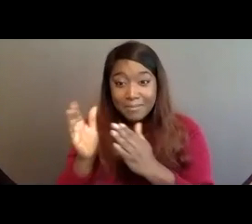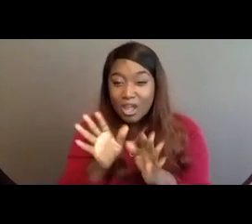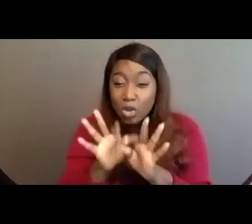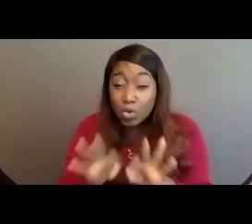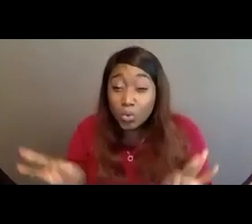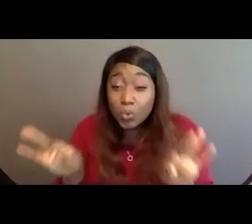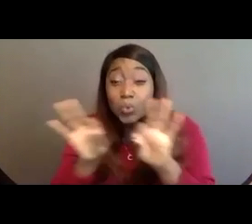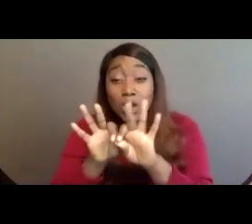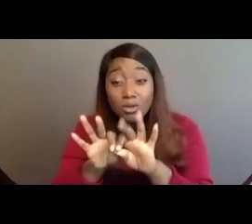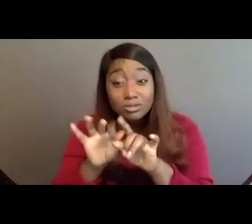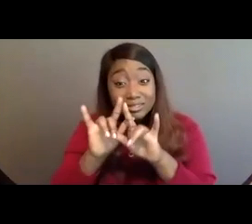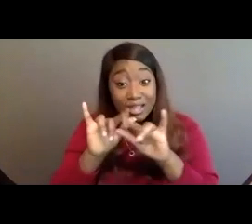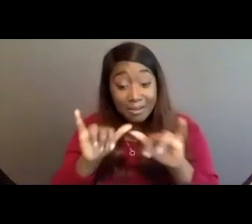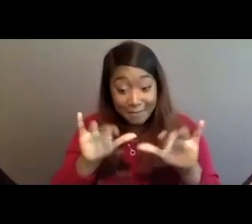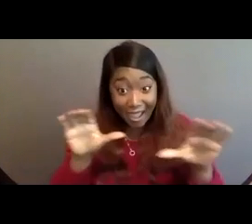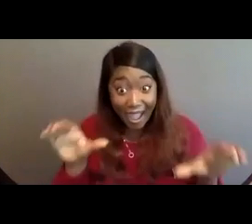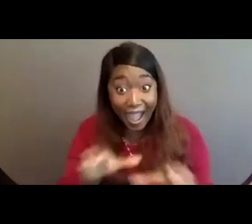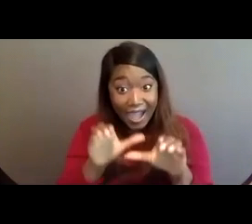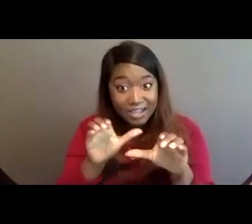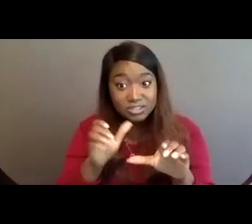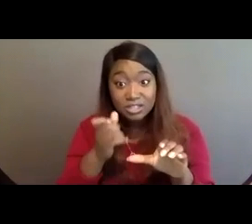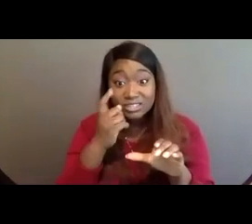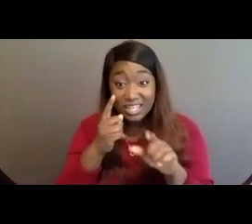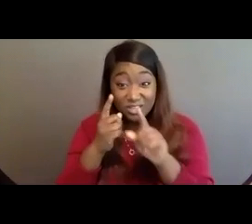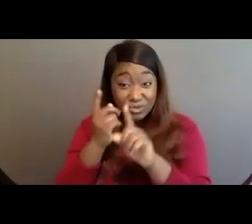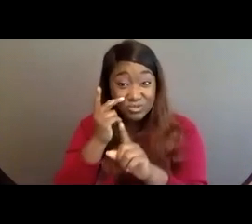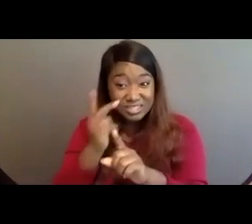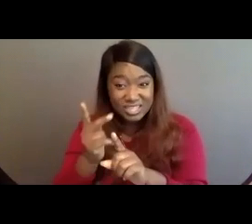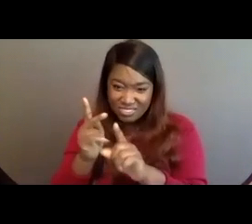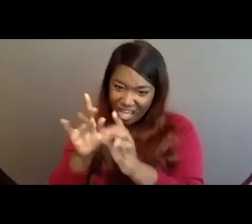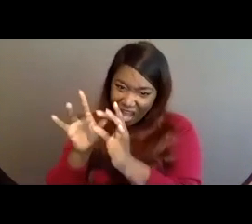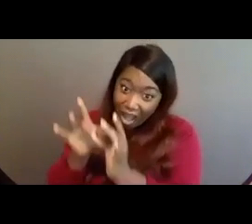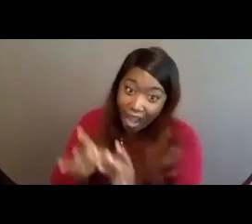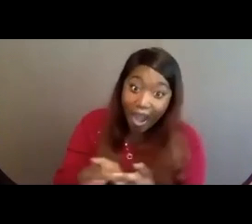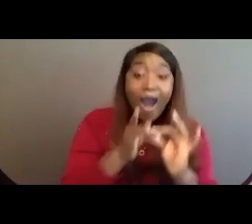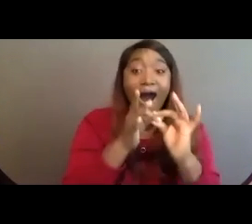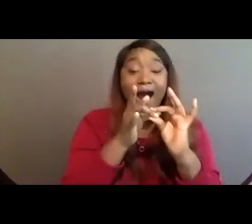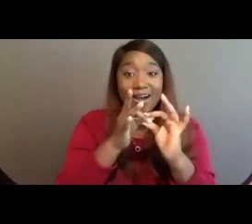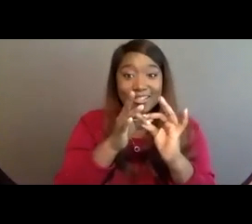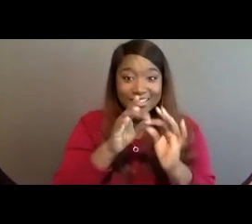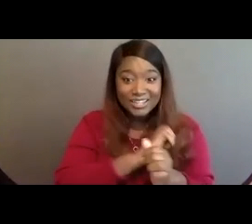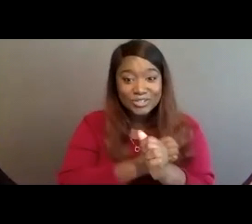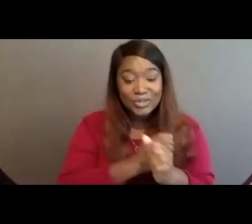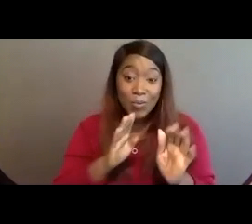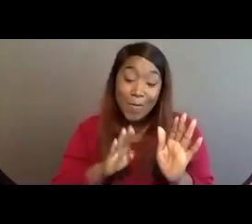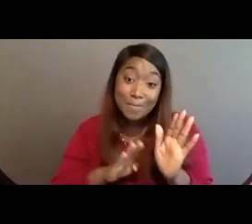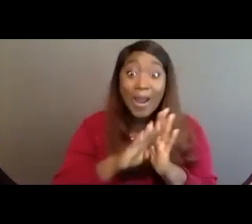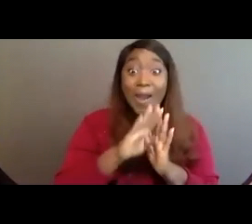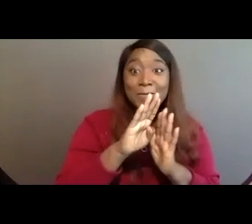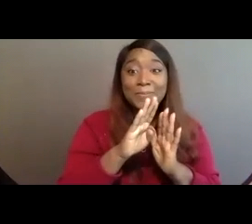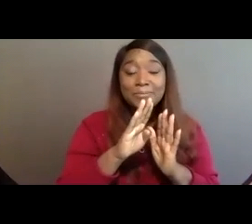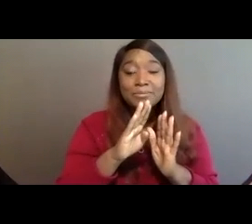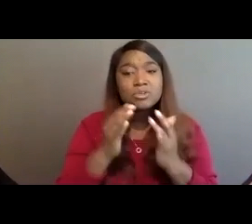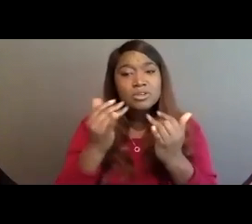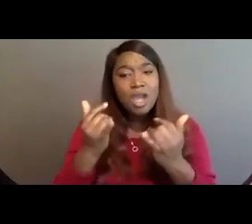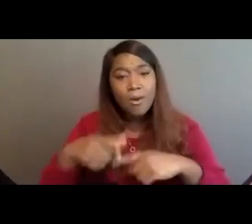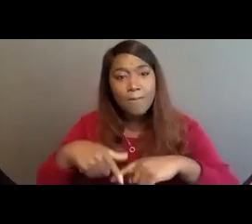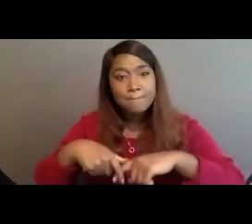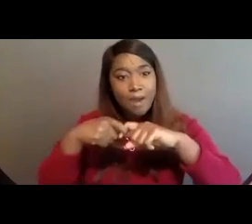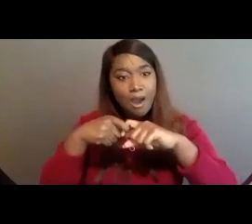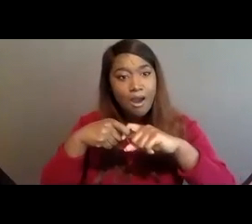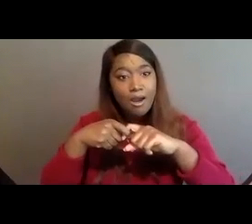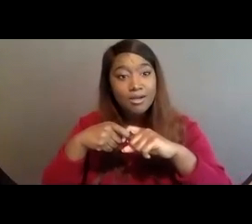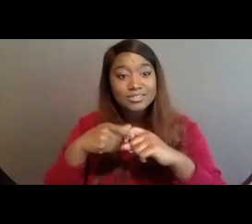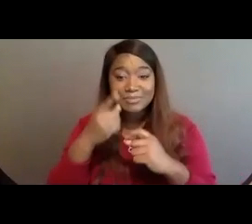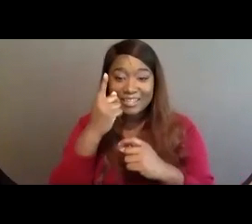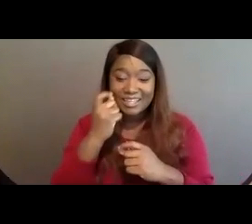right? Because these are the forces that sort of bring that energy upward, right? So I want to pause there for a moment, because I've been